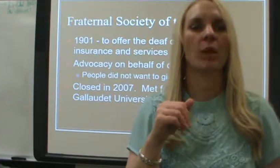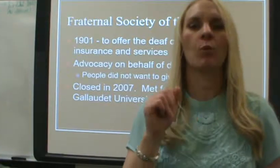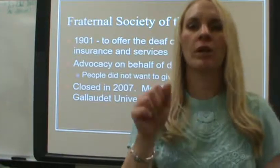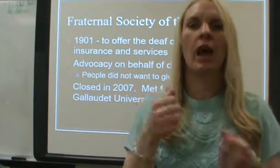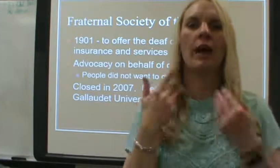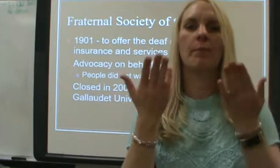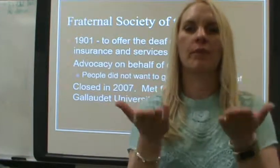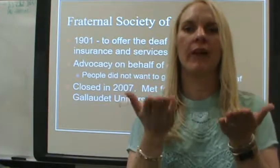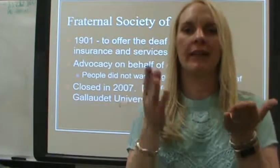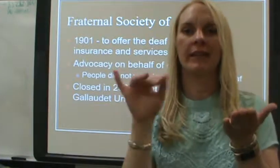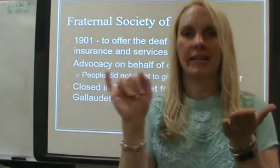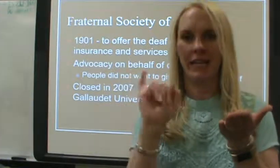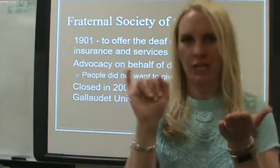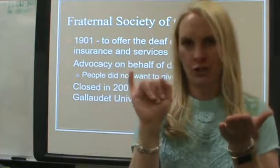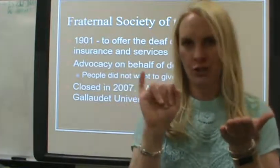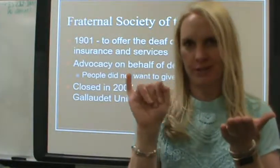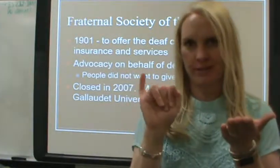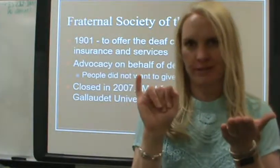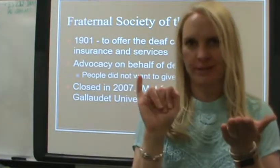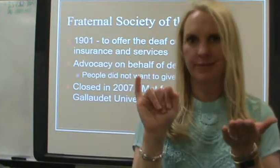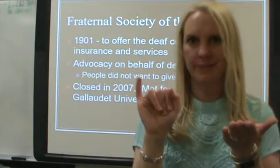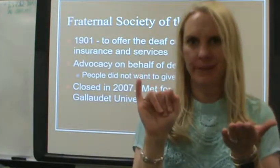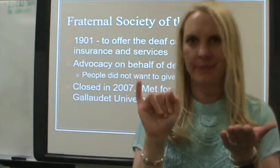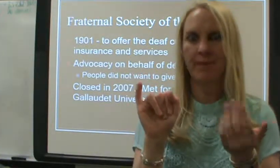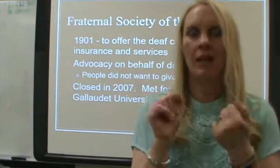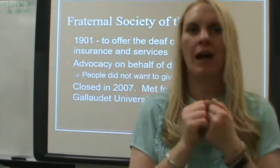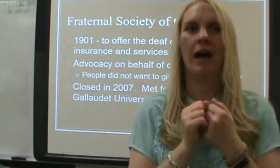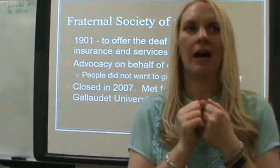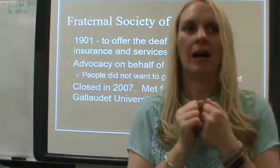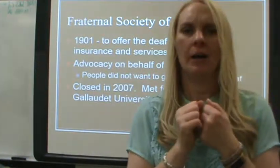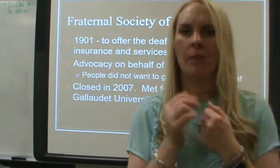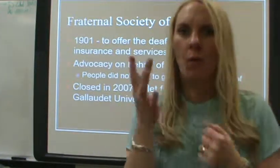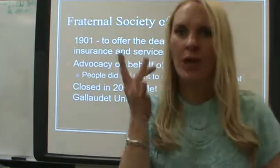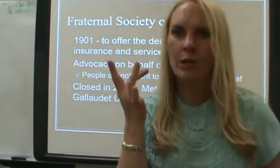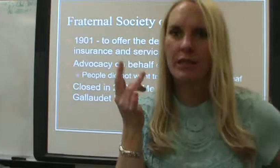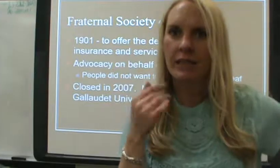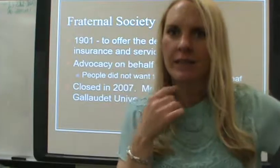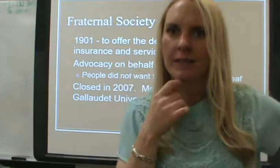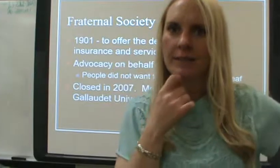were not provided insurance, right? Why do you think that is?